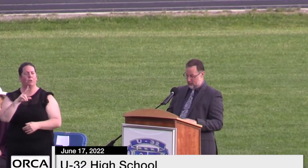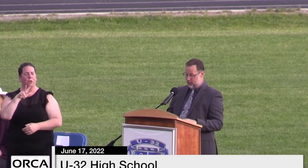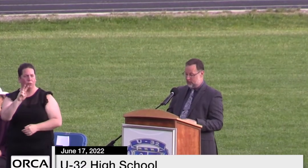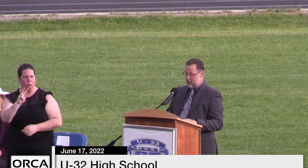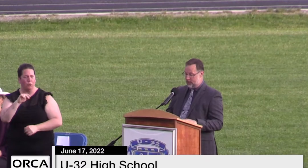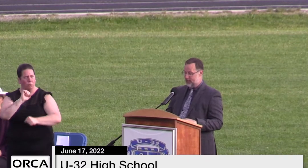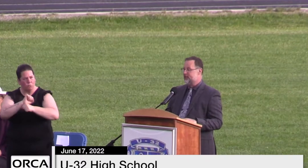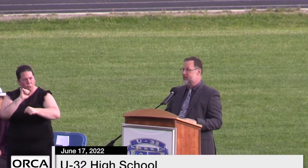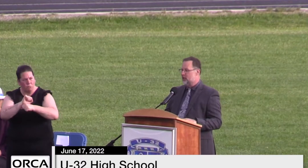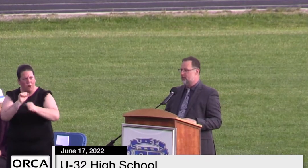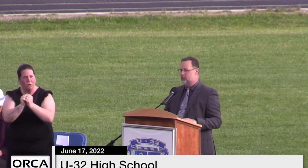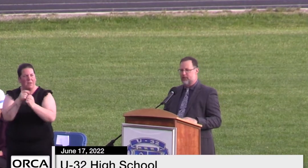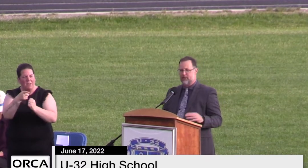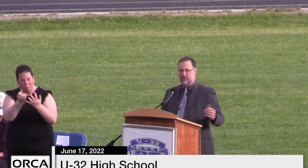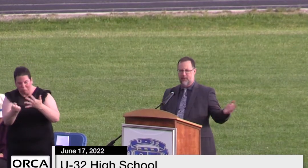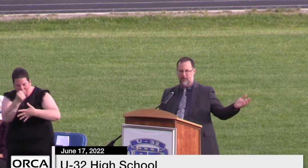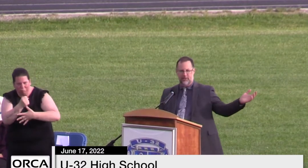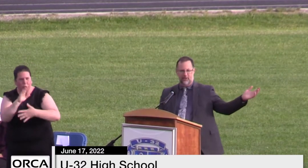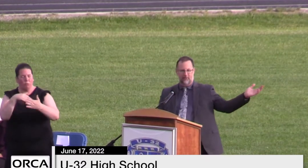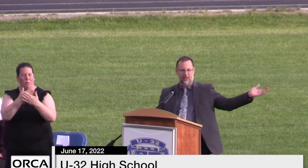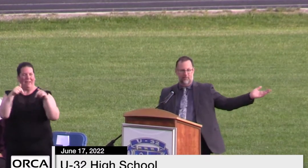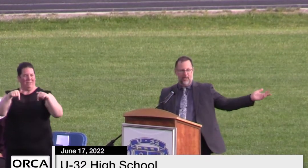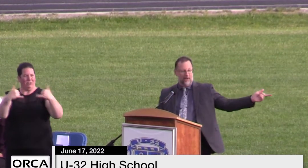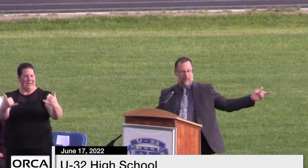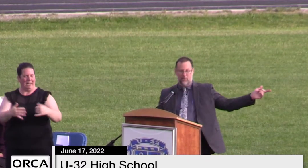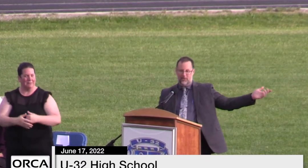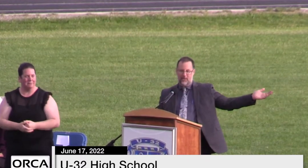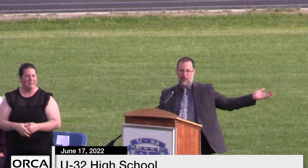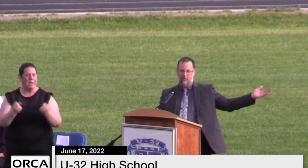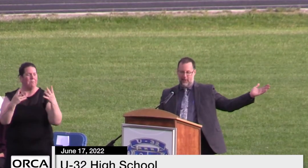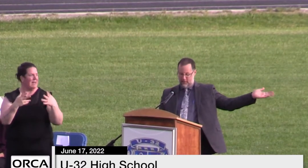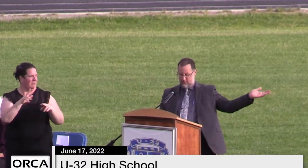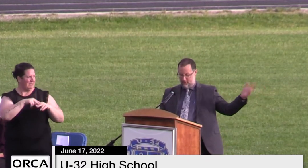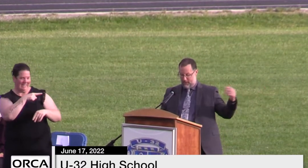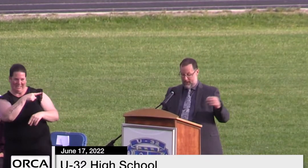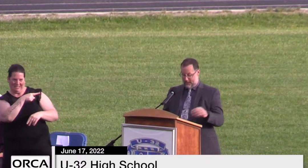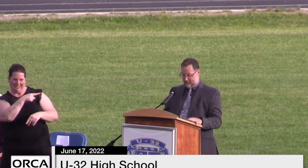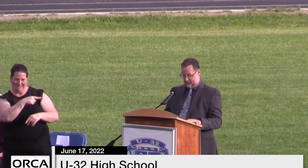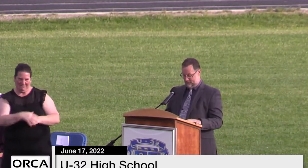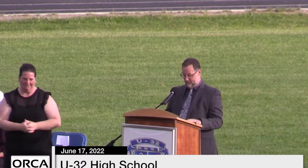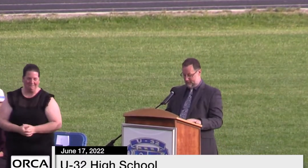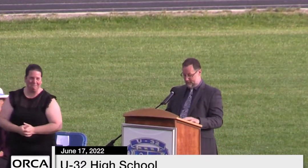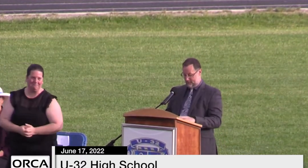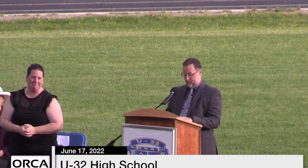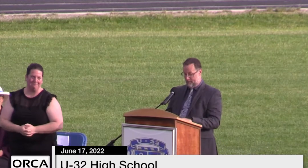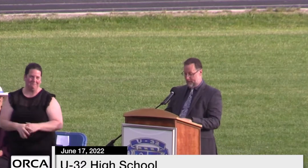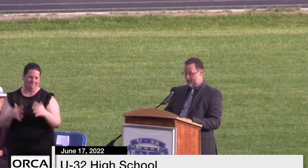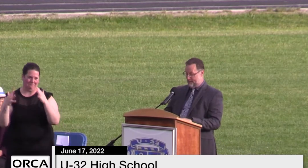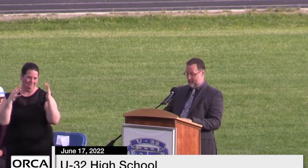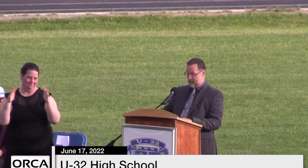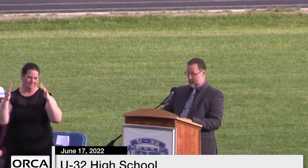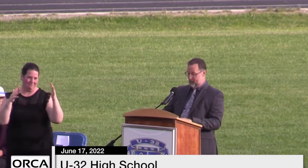worked with this graduating class to help them reach this milestone. Many of them are sitting over here to my left.